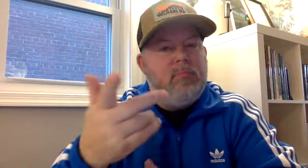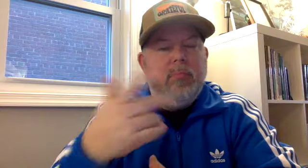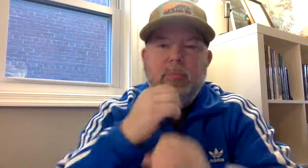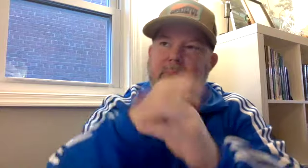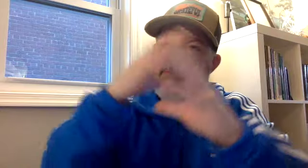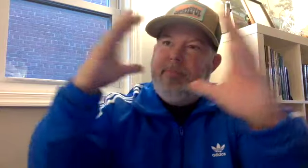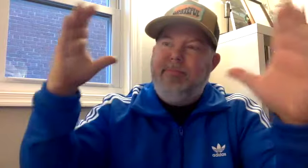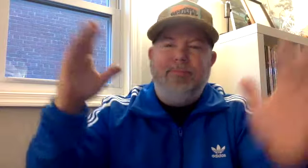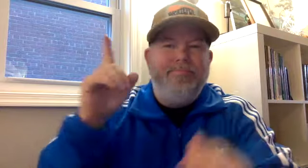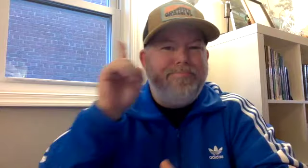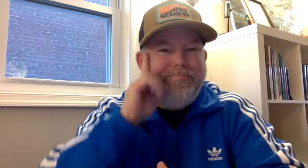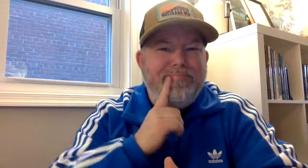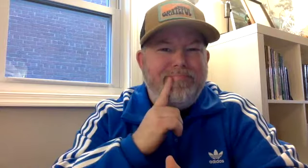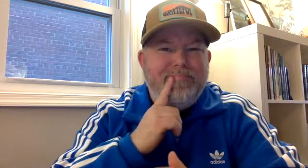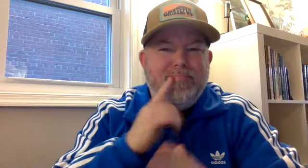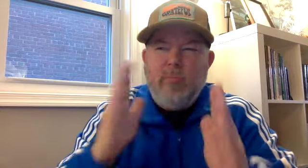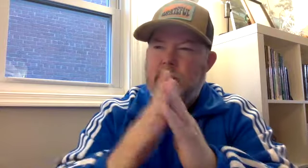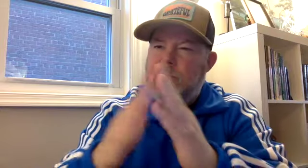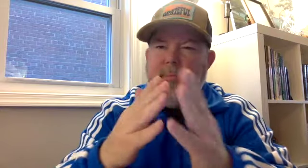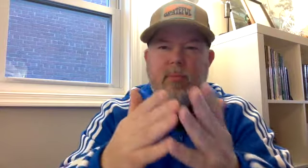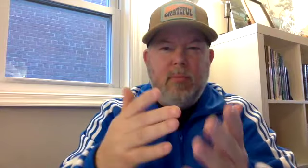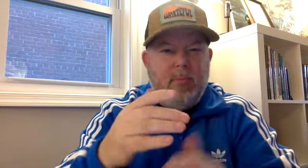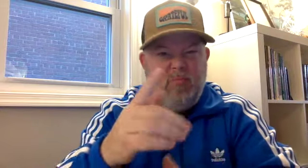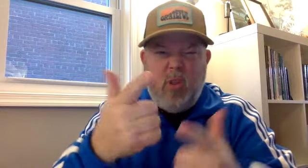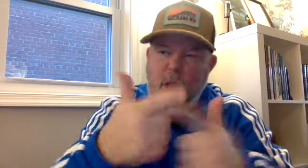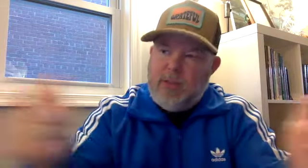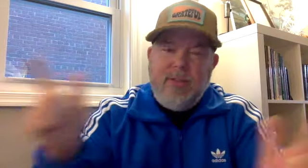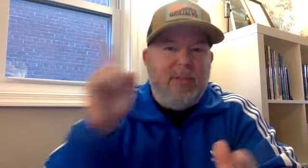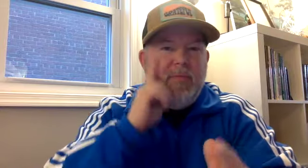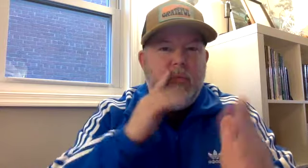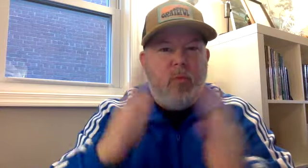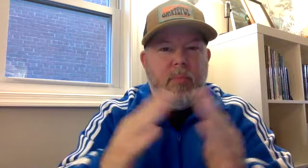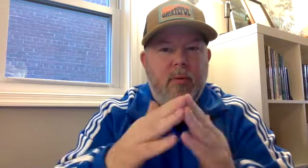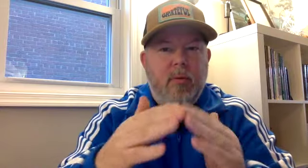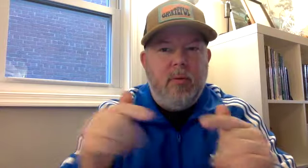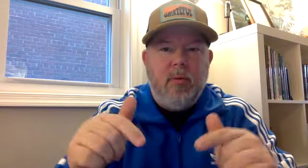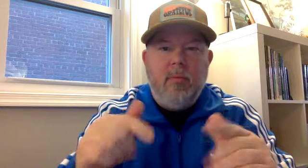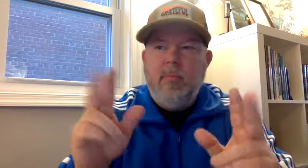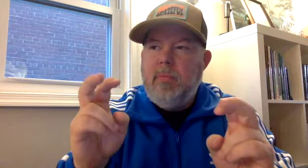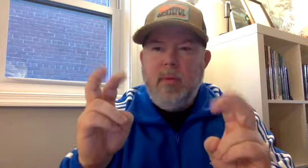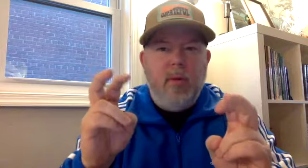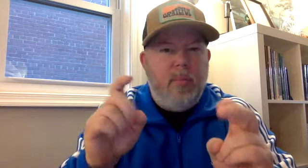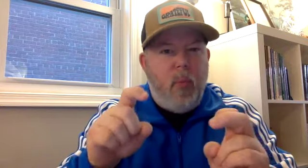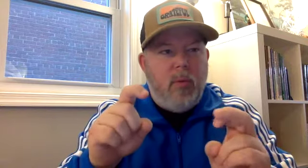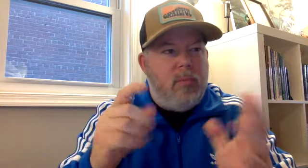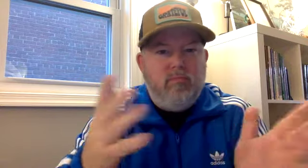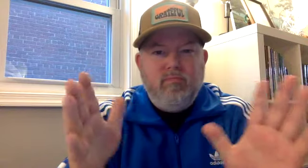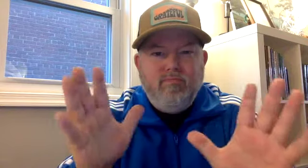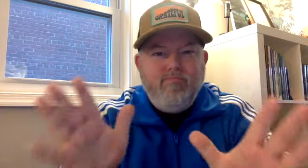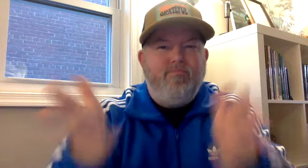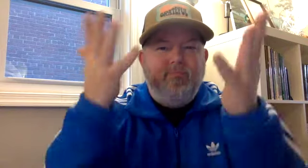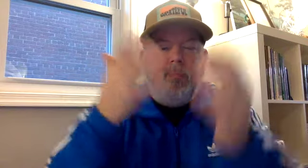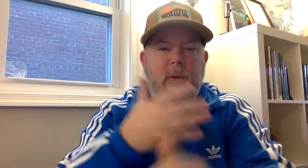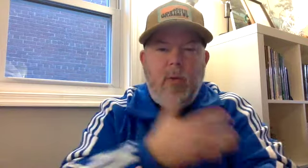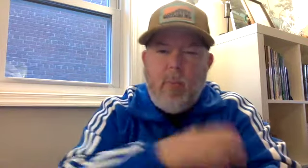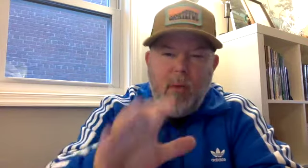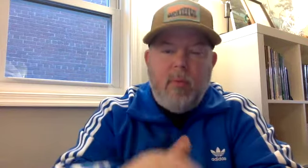terms of its numbers, it may be the largest anti-democratic or hostile to democratic norm movement the world